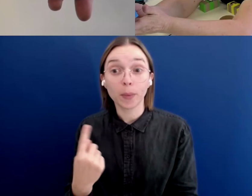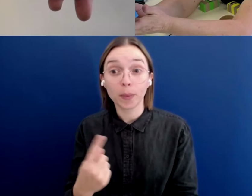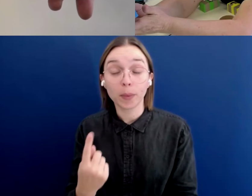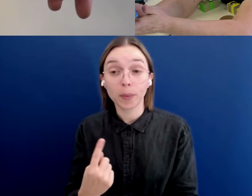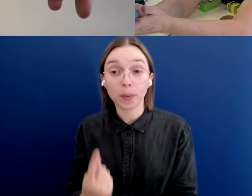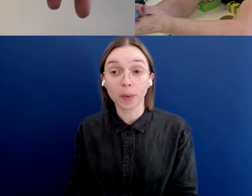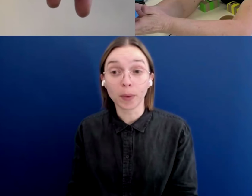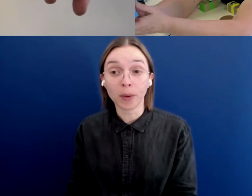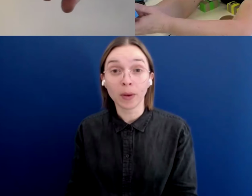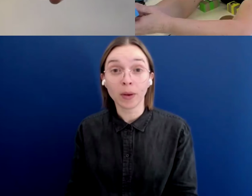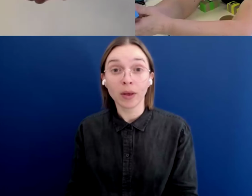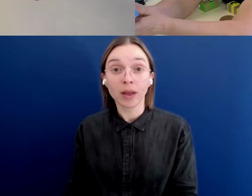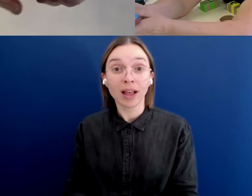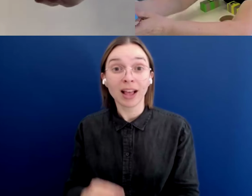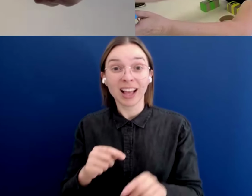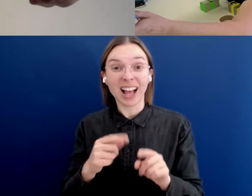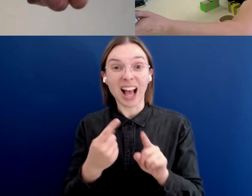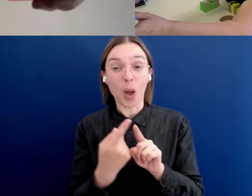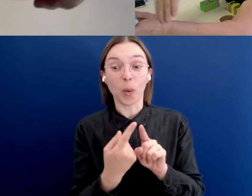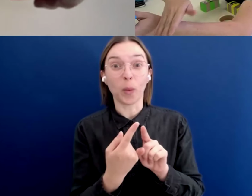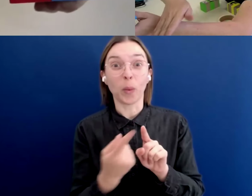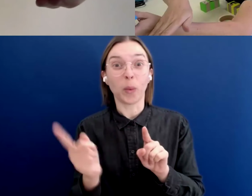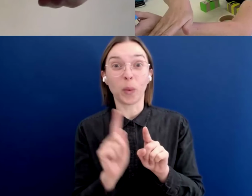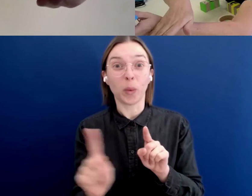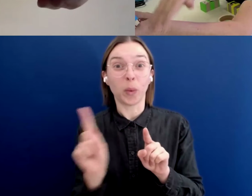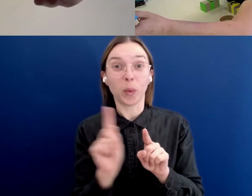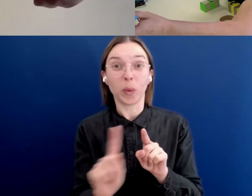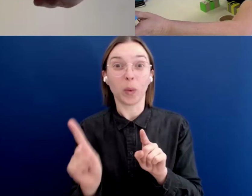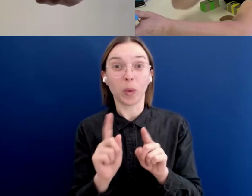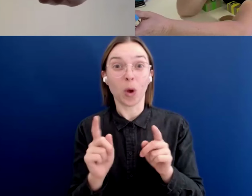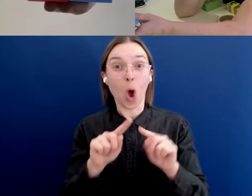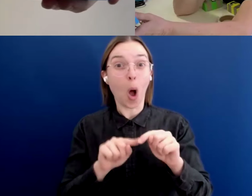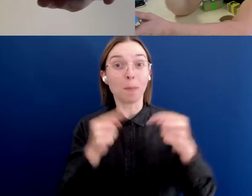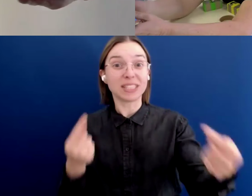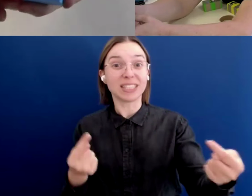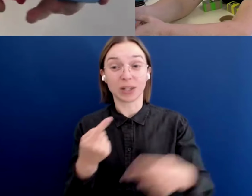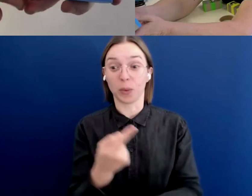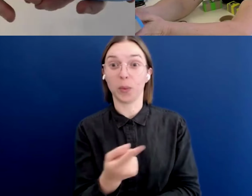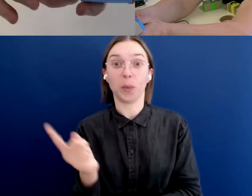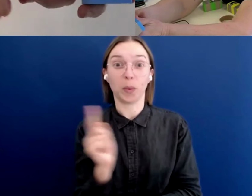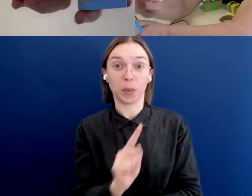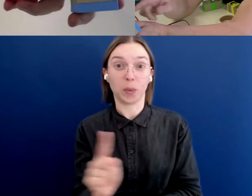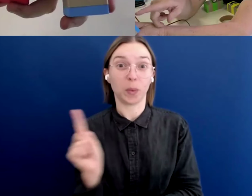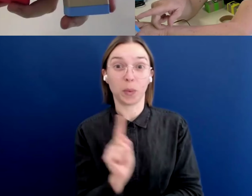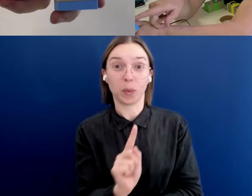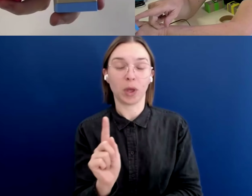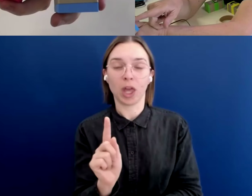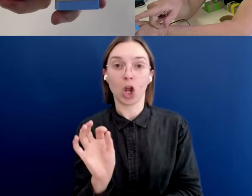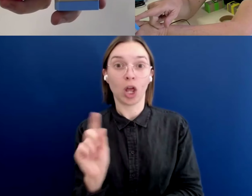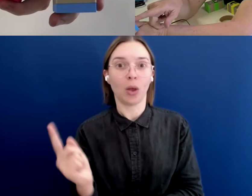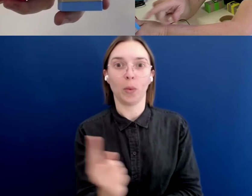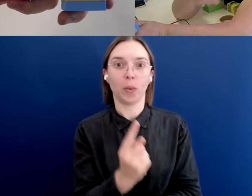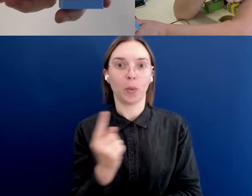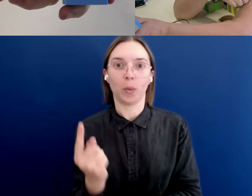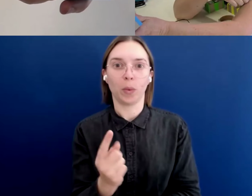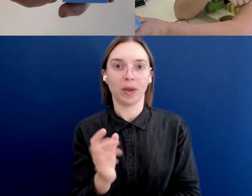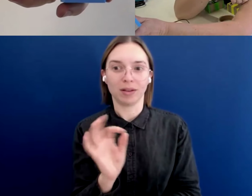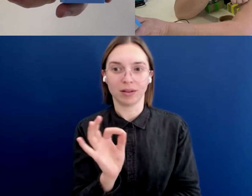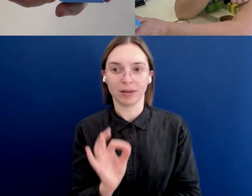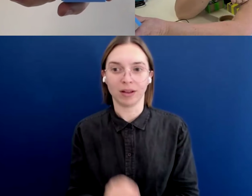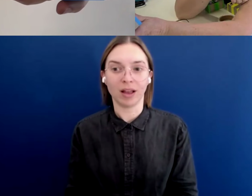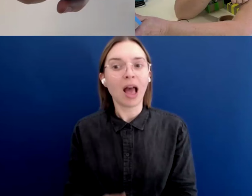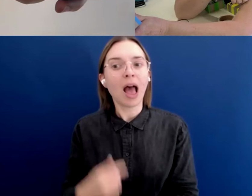It spins the other direction. And can I just say the wind actually changes where it comes from. Now, I actually 3D print these